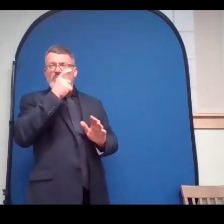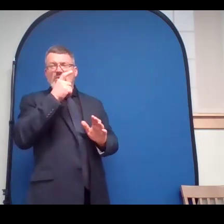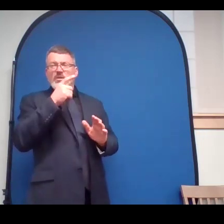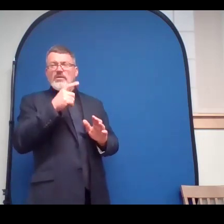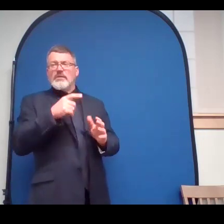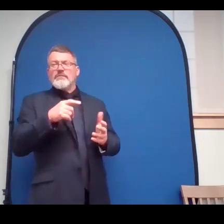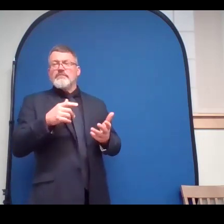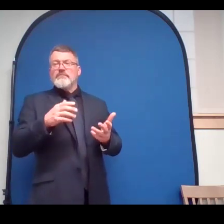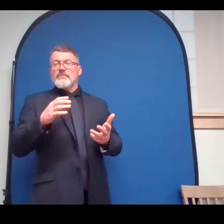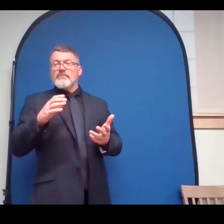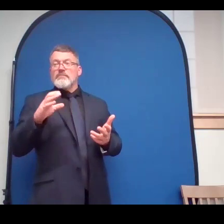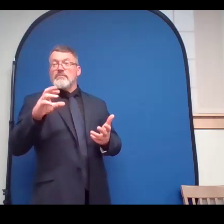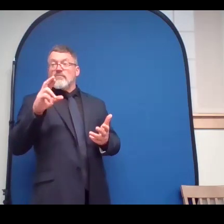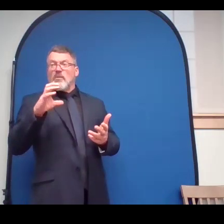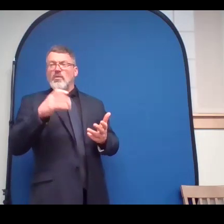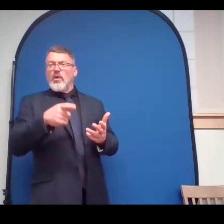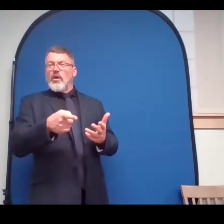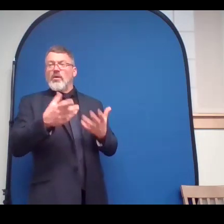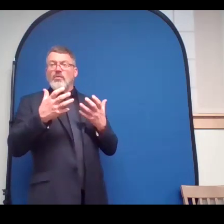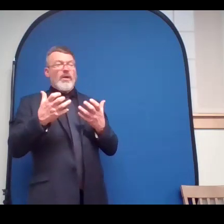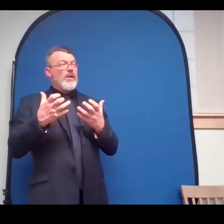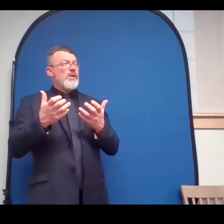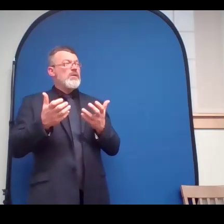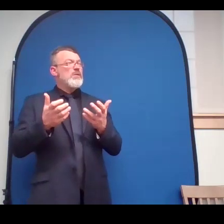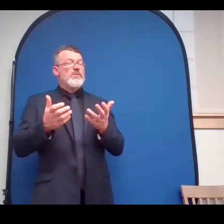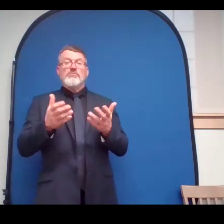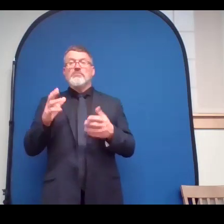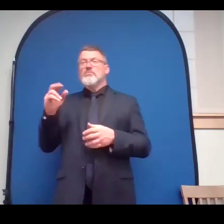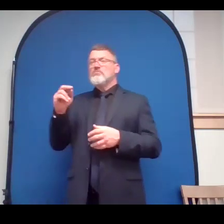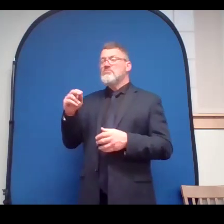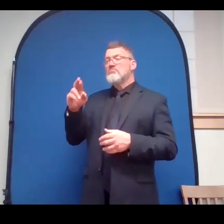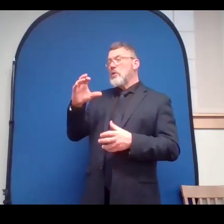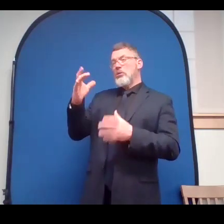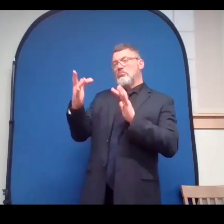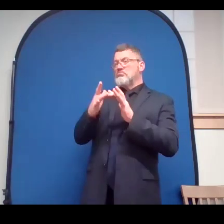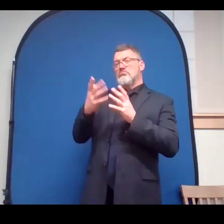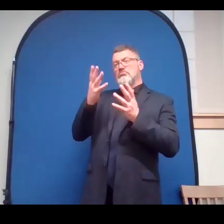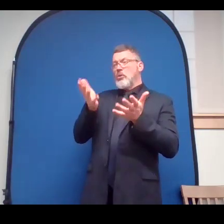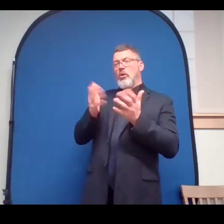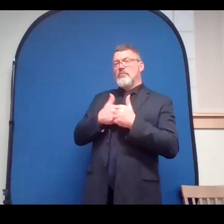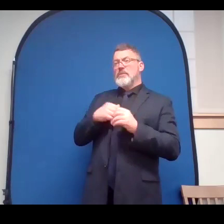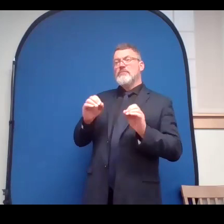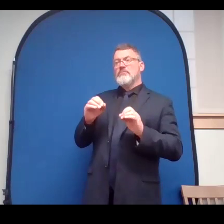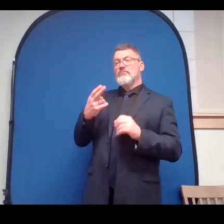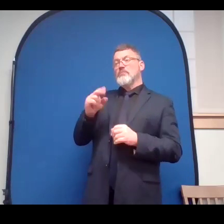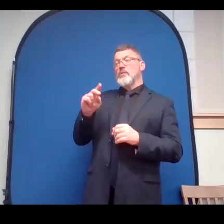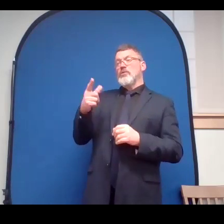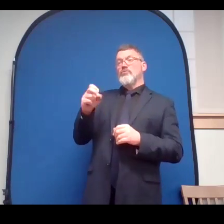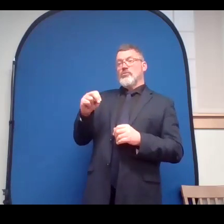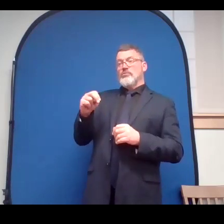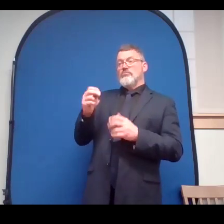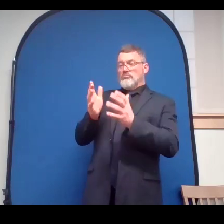Sergeant Card want to speak with me? He didn't say anything. So after I got home with Sergeant Hodgson, I informed my battalion commander